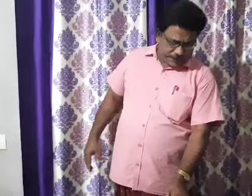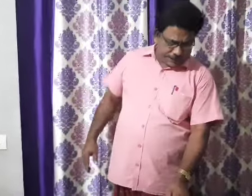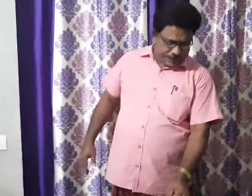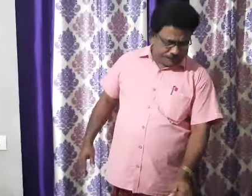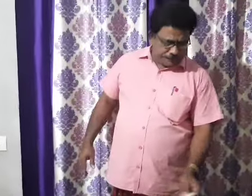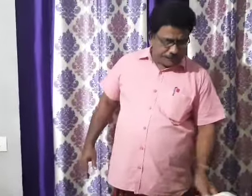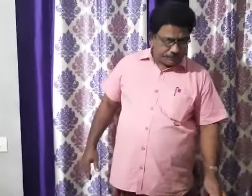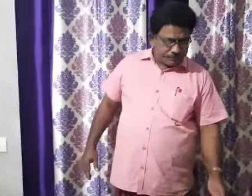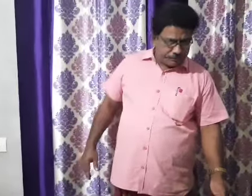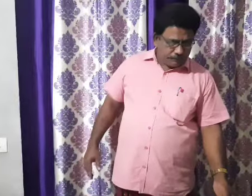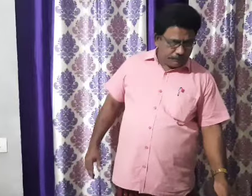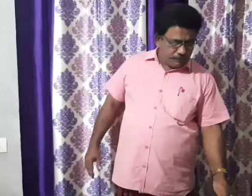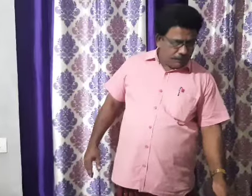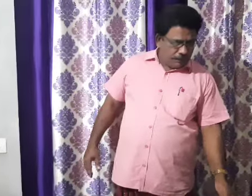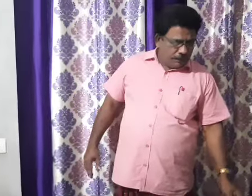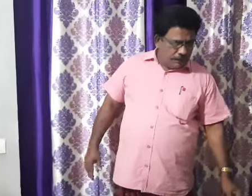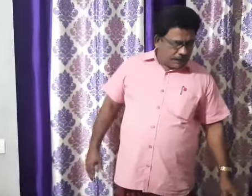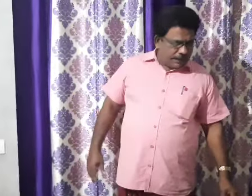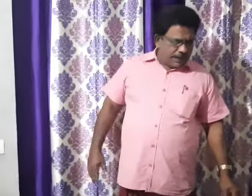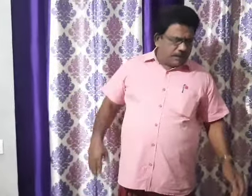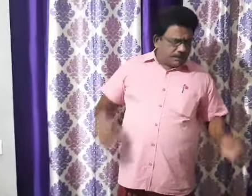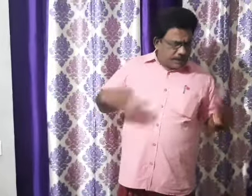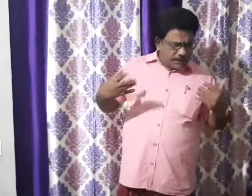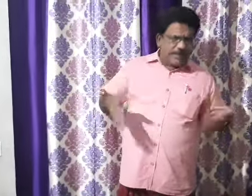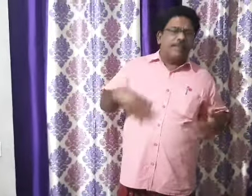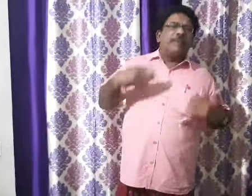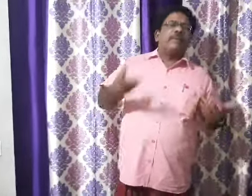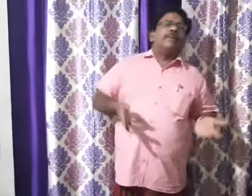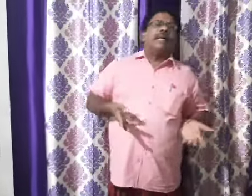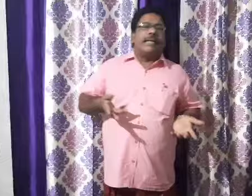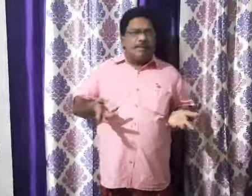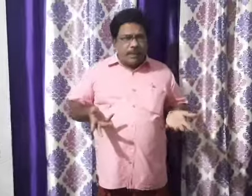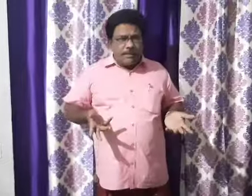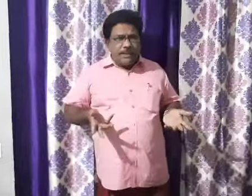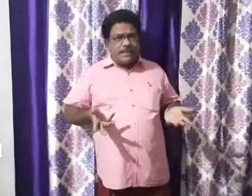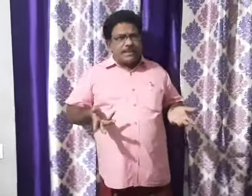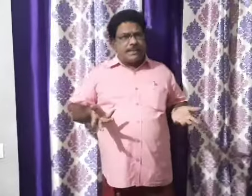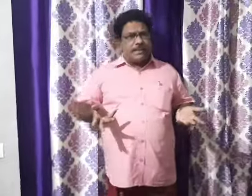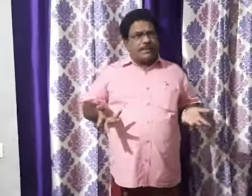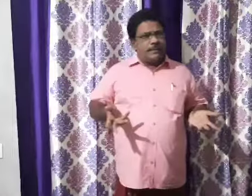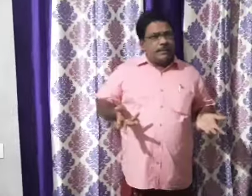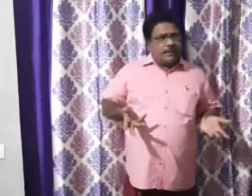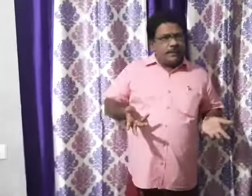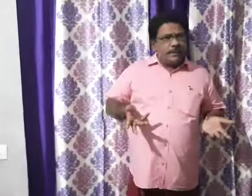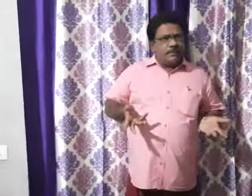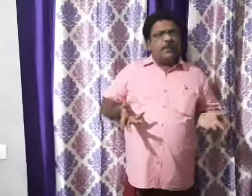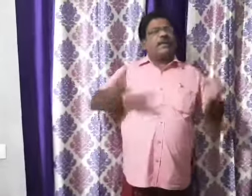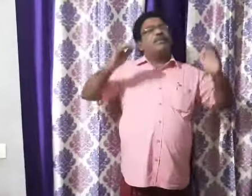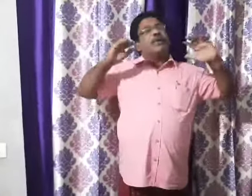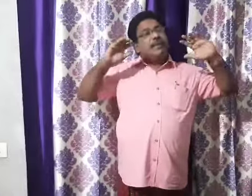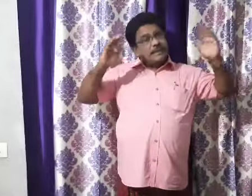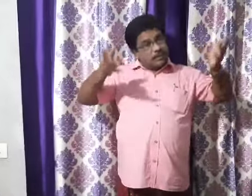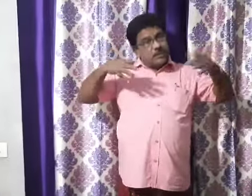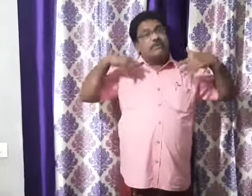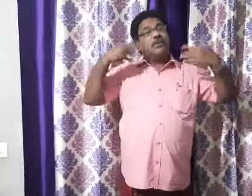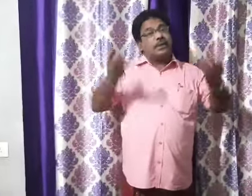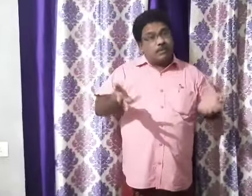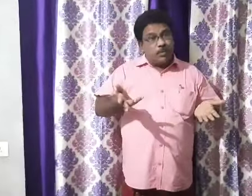discussed. Okay, now we have seen about unemployment. So unemployment is the most important